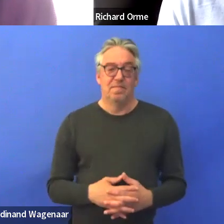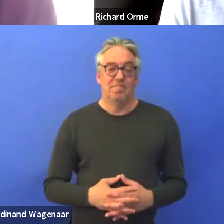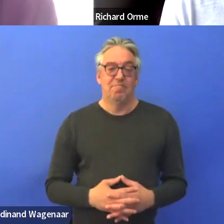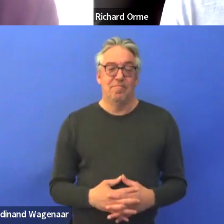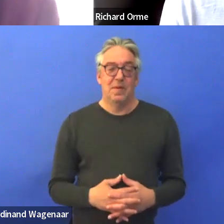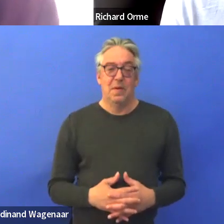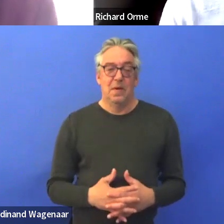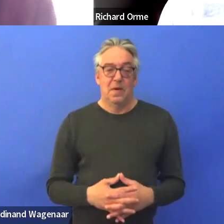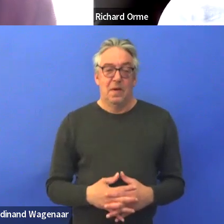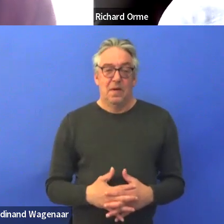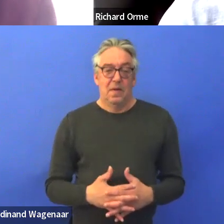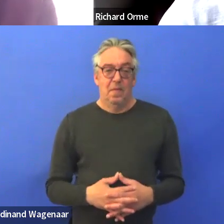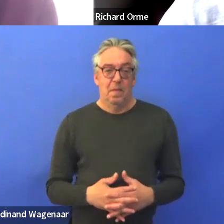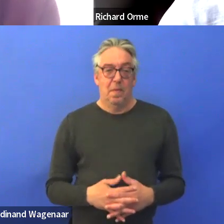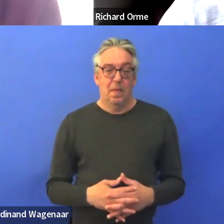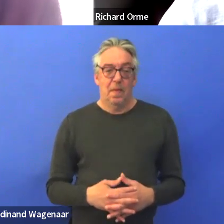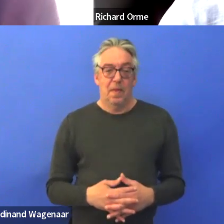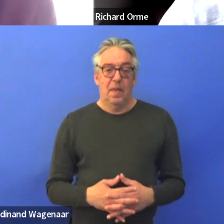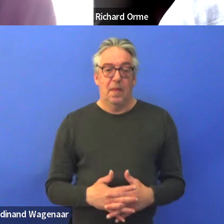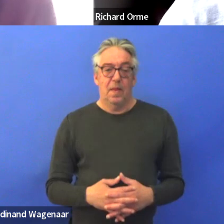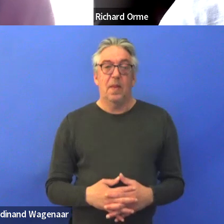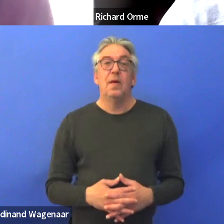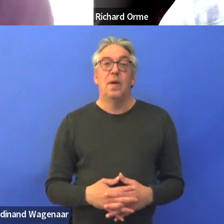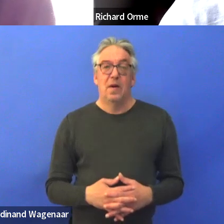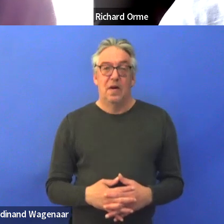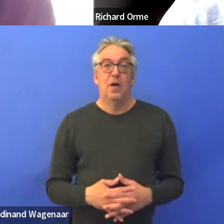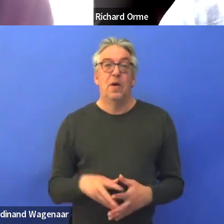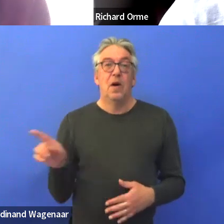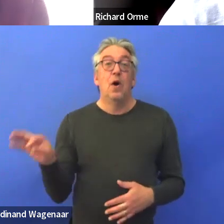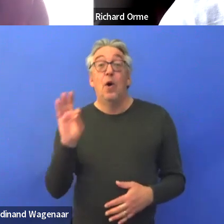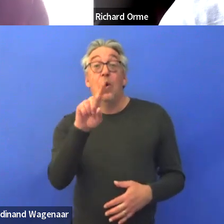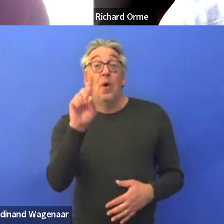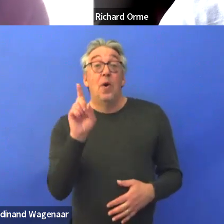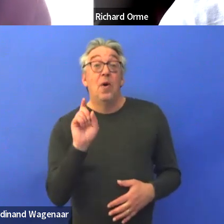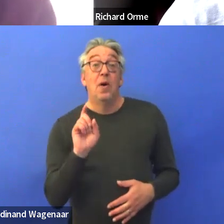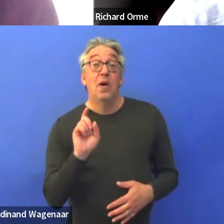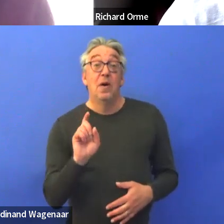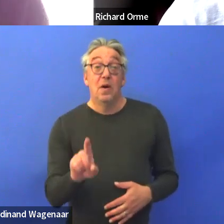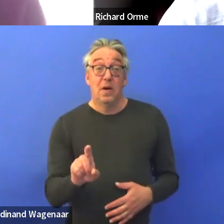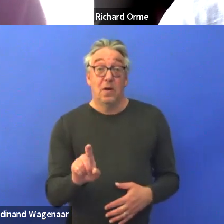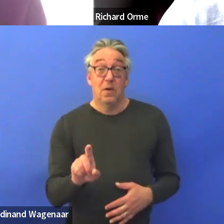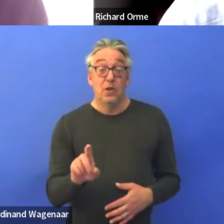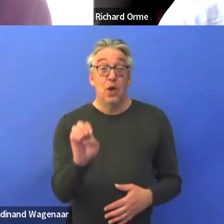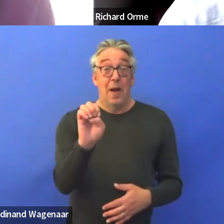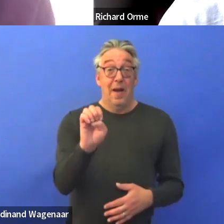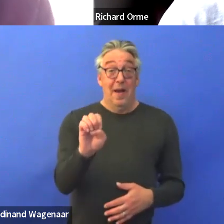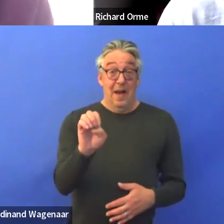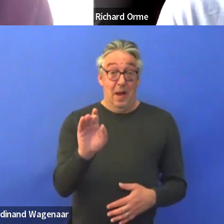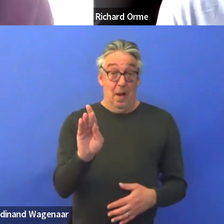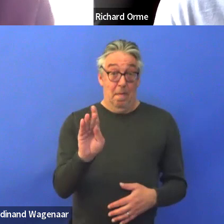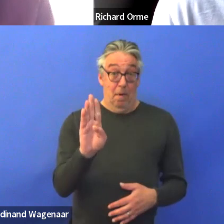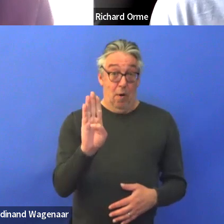is. So the question is about the EPUB apparently